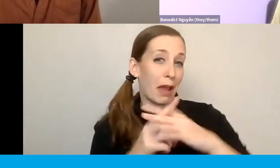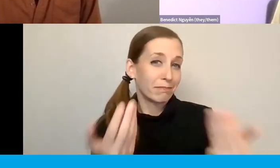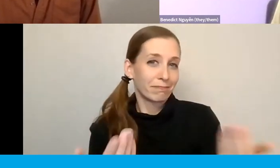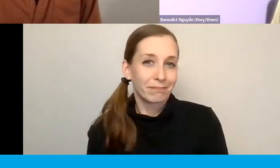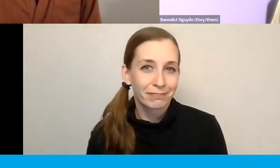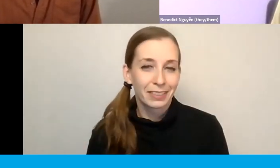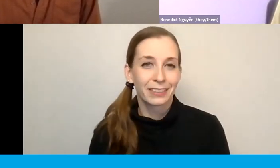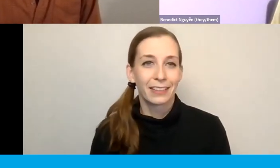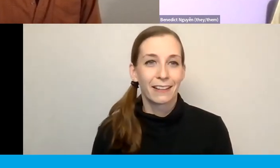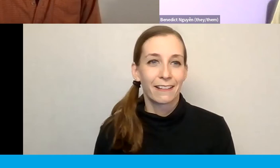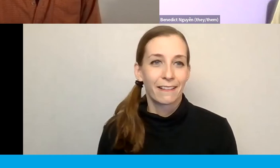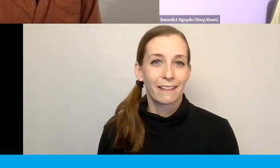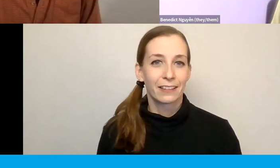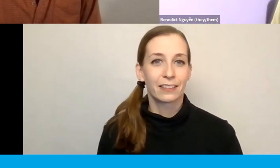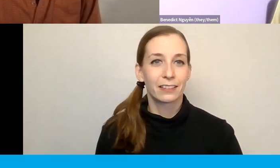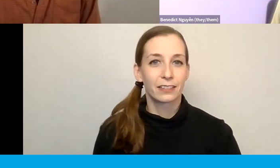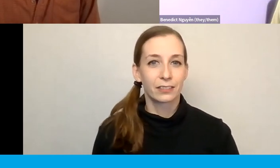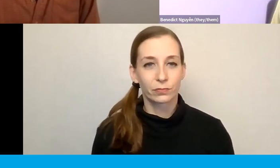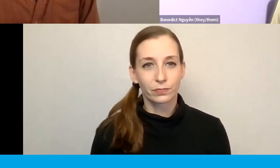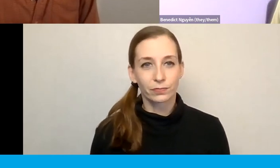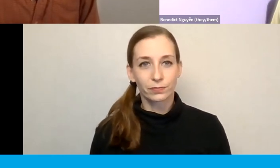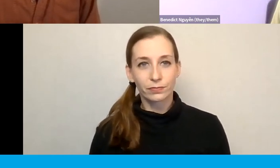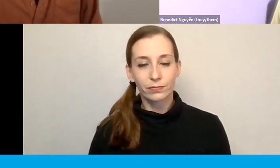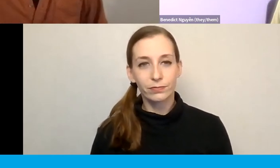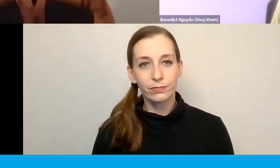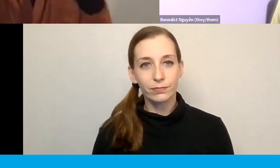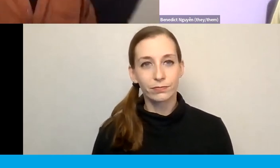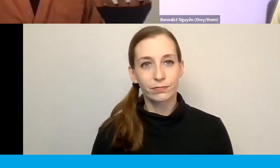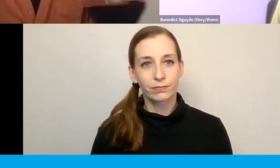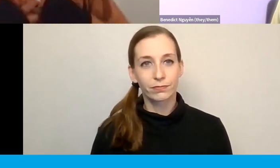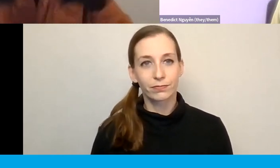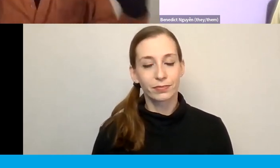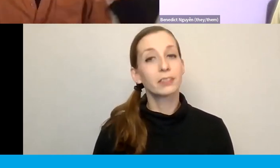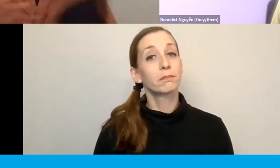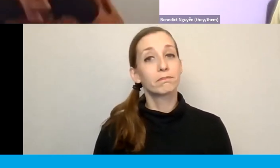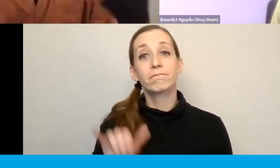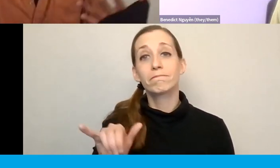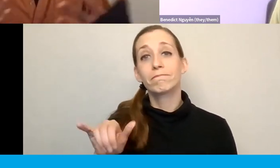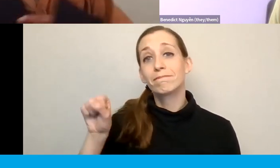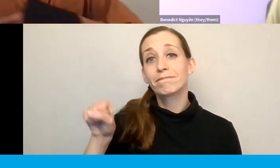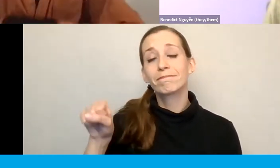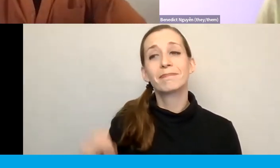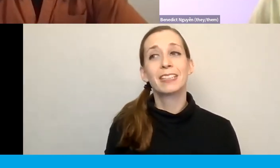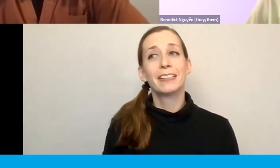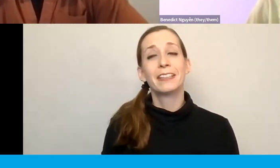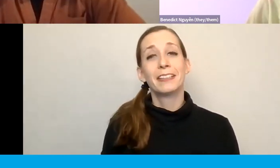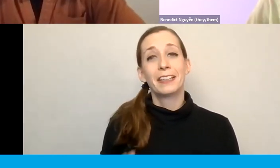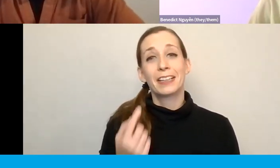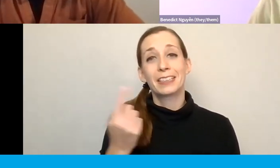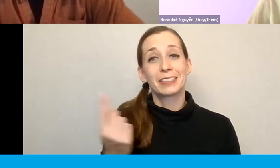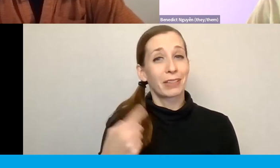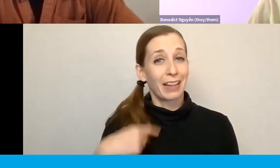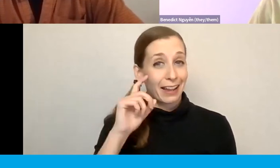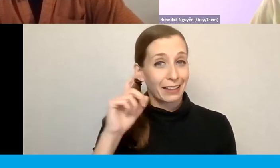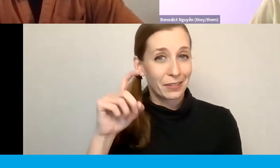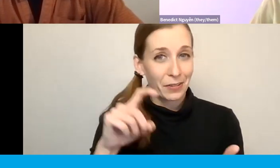Yeah, I mean, I think that they're like, maybe this is something that I've discovered, and I feel like as a field, we've really